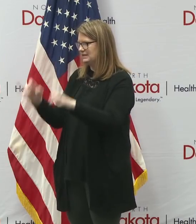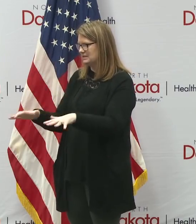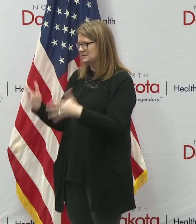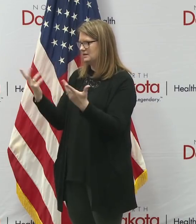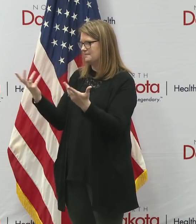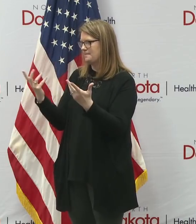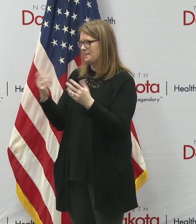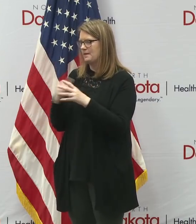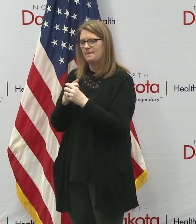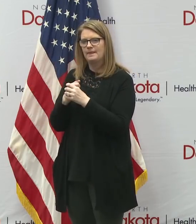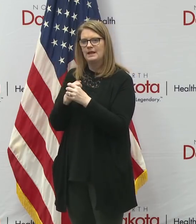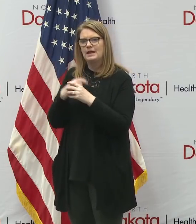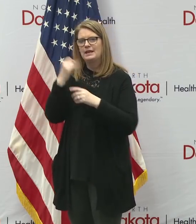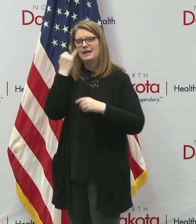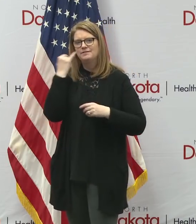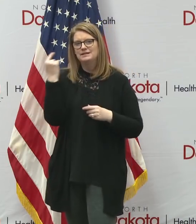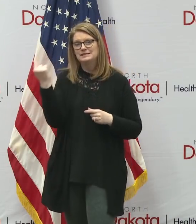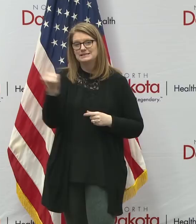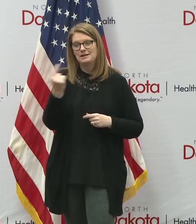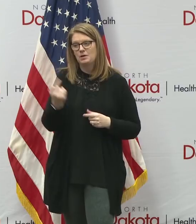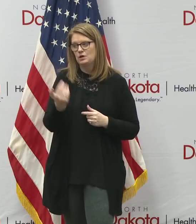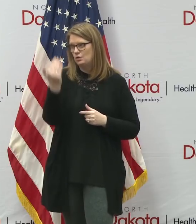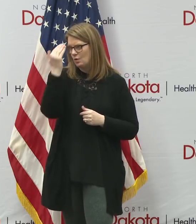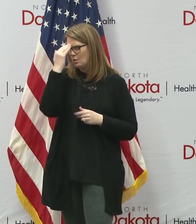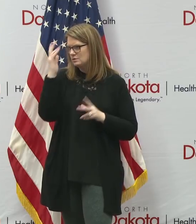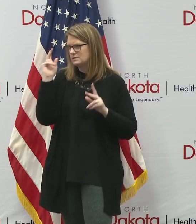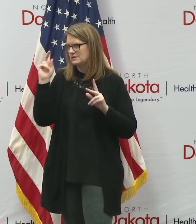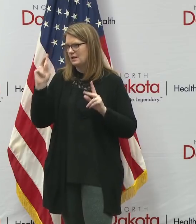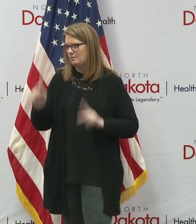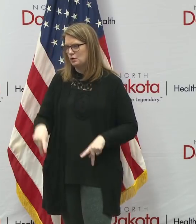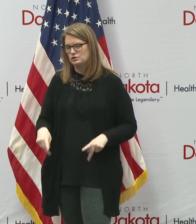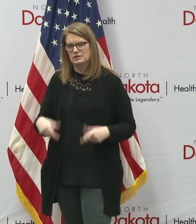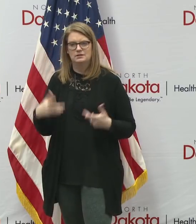then, if somebody knows the individual who is